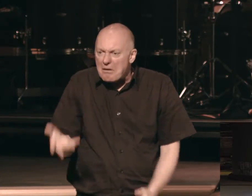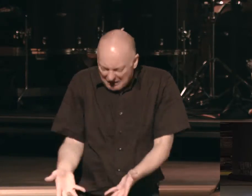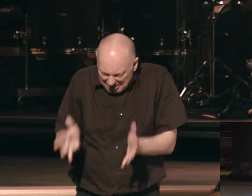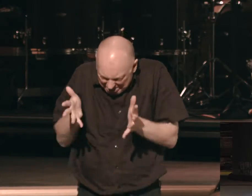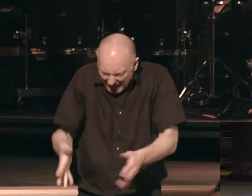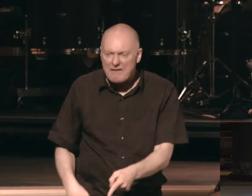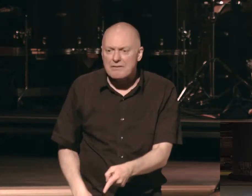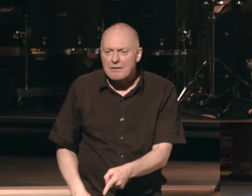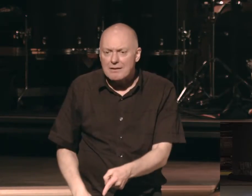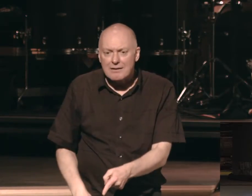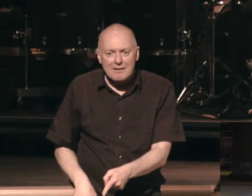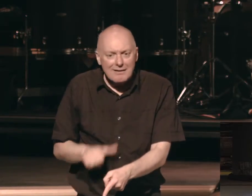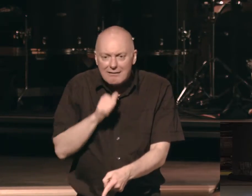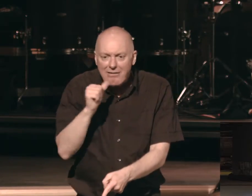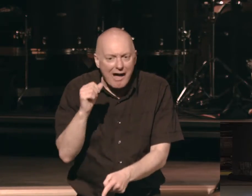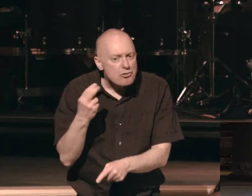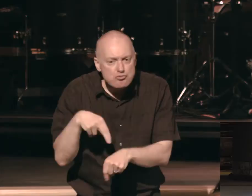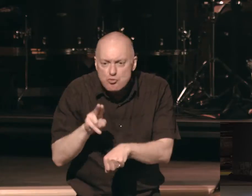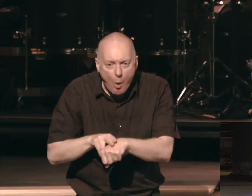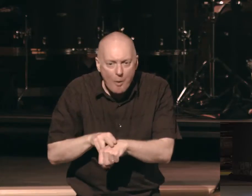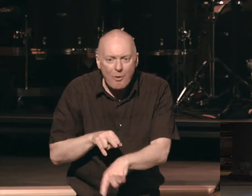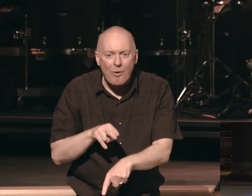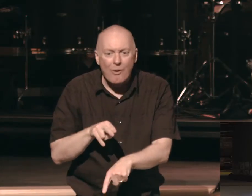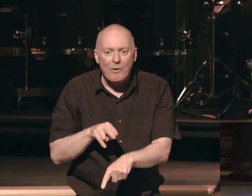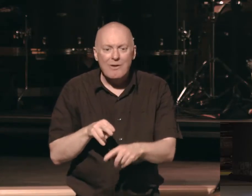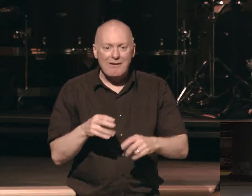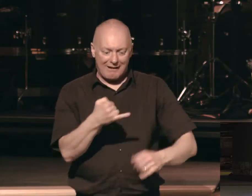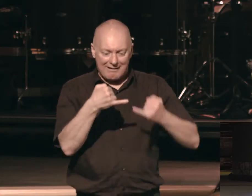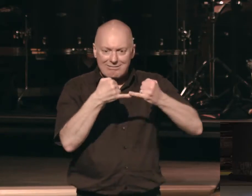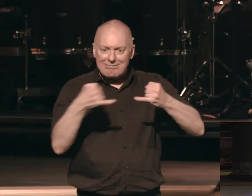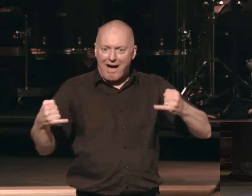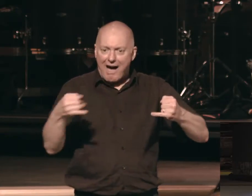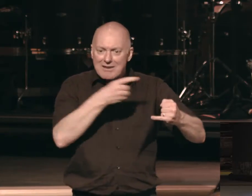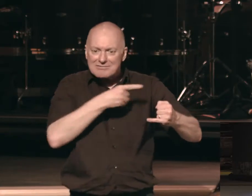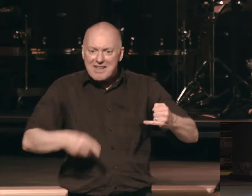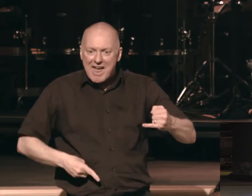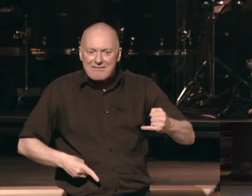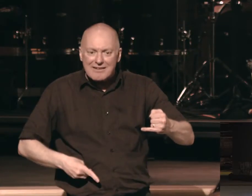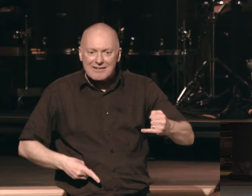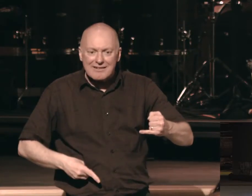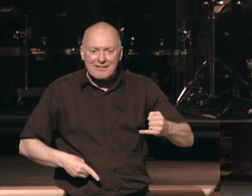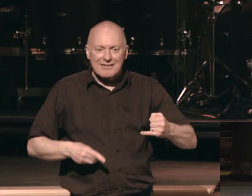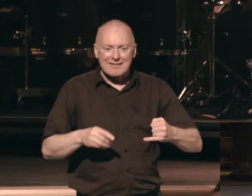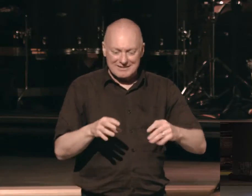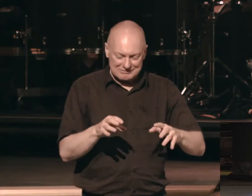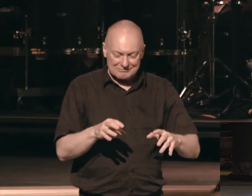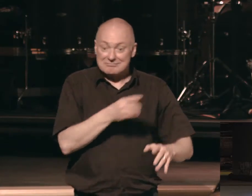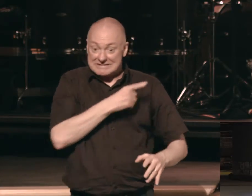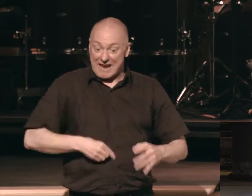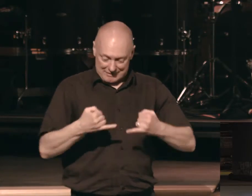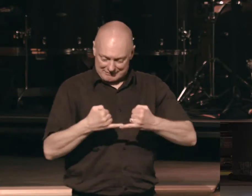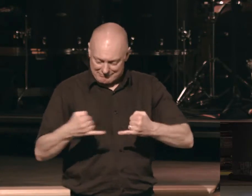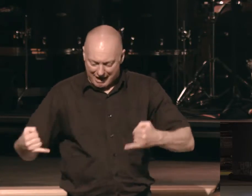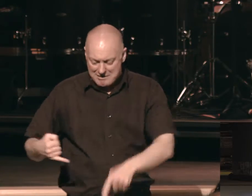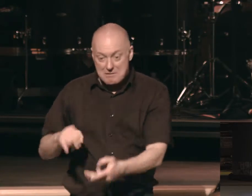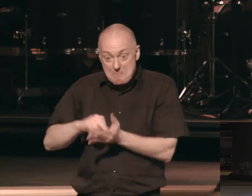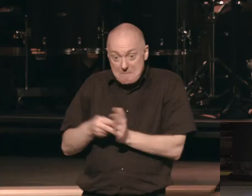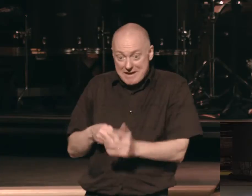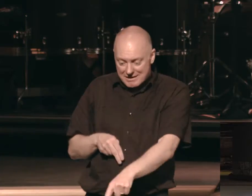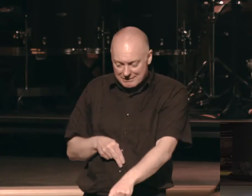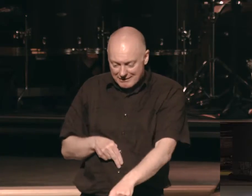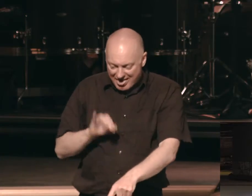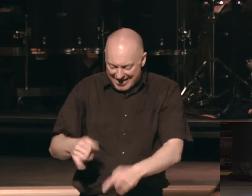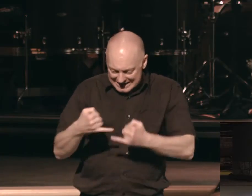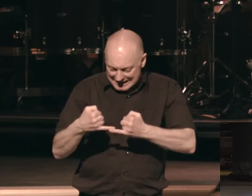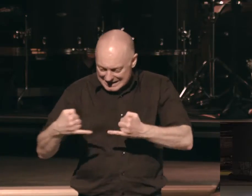any old stump. The Bible tells us it's the stump of Jesse. Who was Jesse? Jesse was the father, of course, of David,